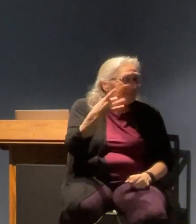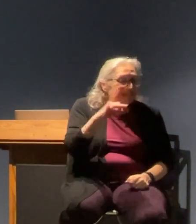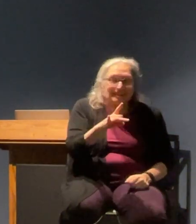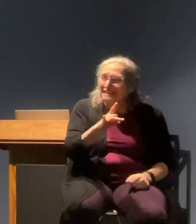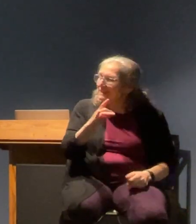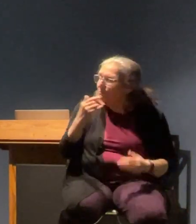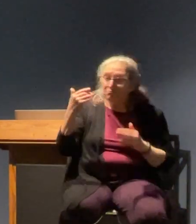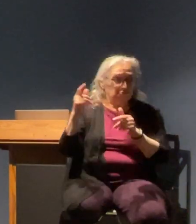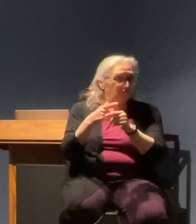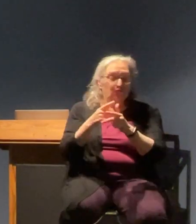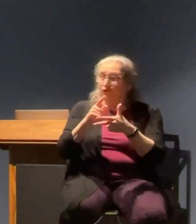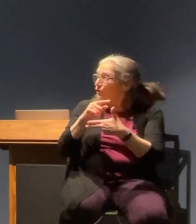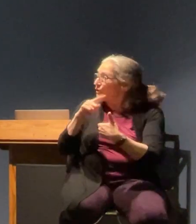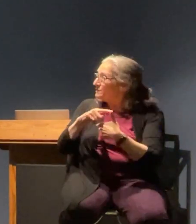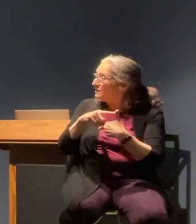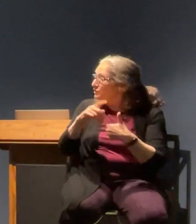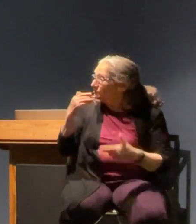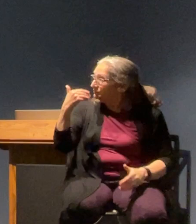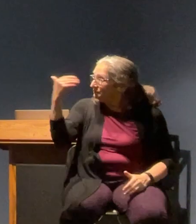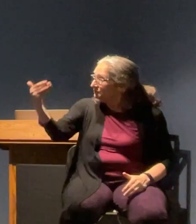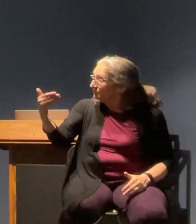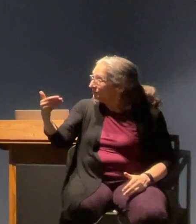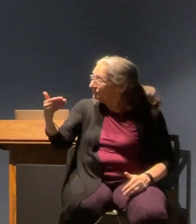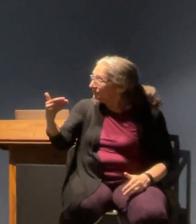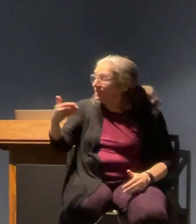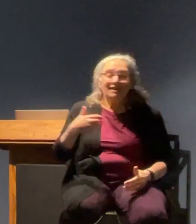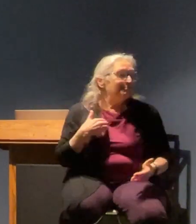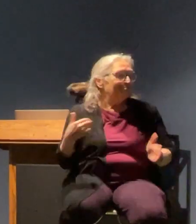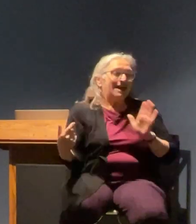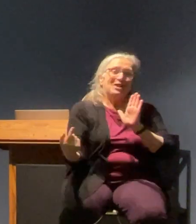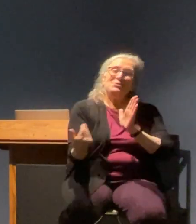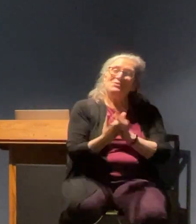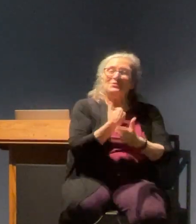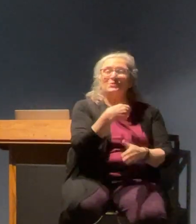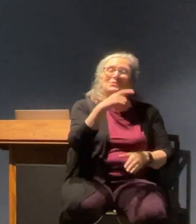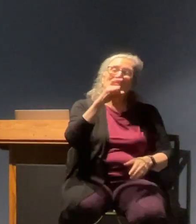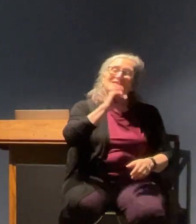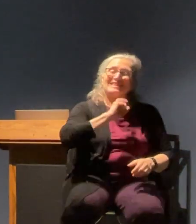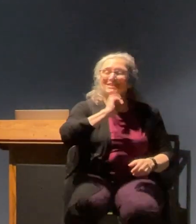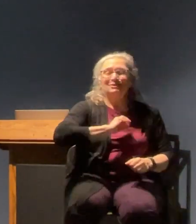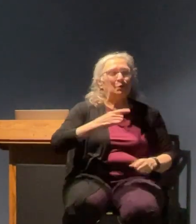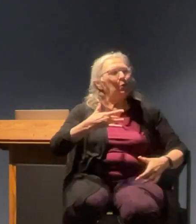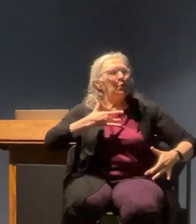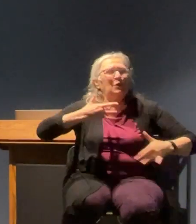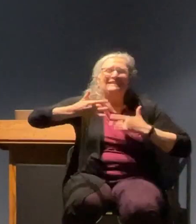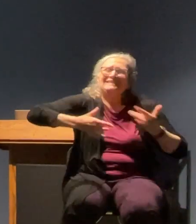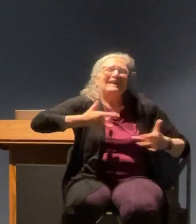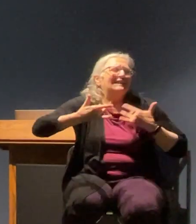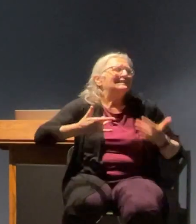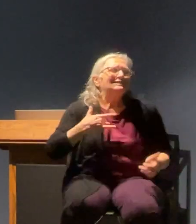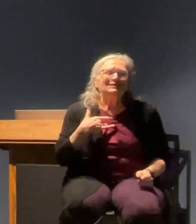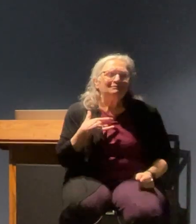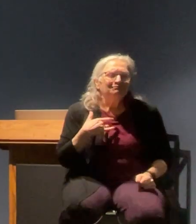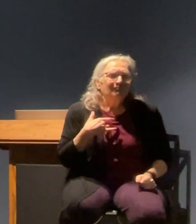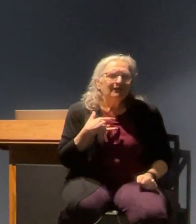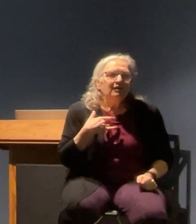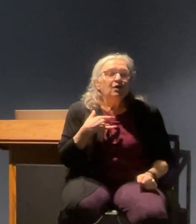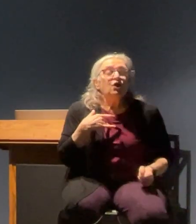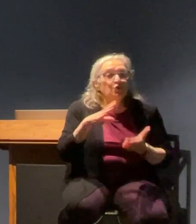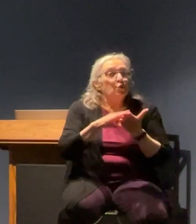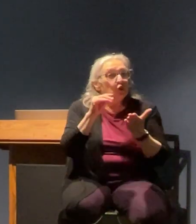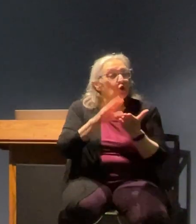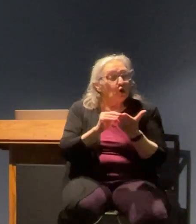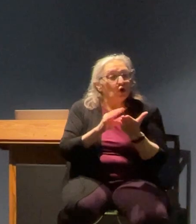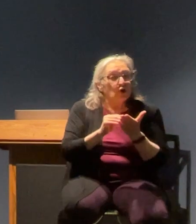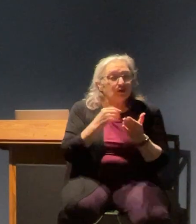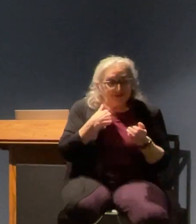than a year at the time. And I'm brandishing my new sneakers, but they mean so much to me. I was excited to wear them because what you learn in my research is